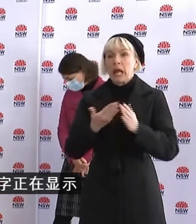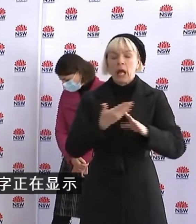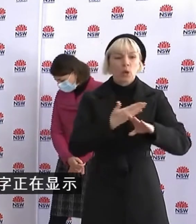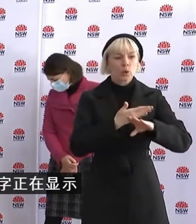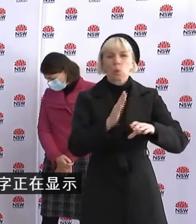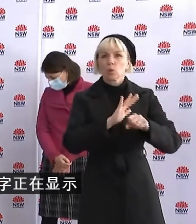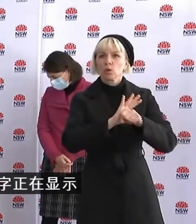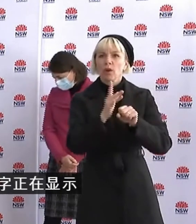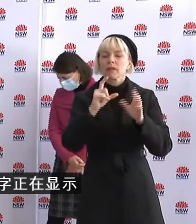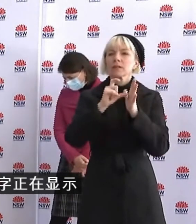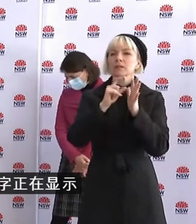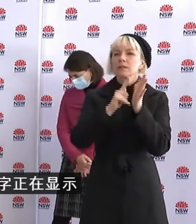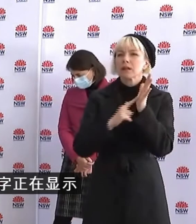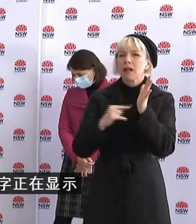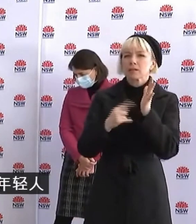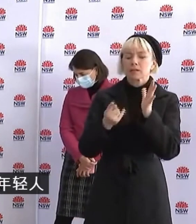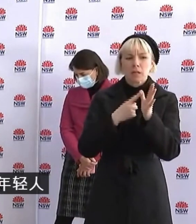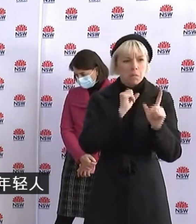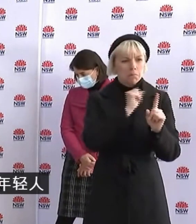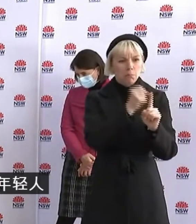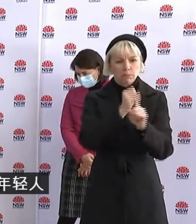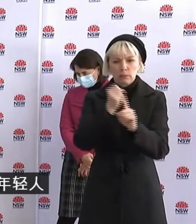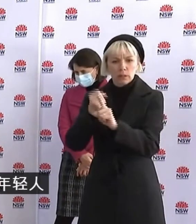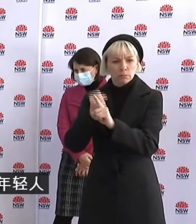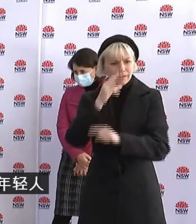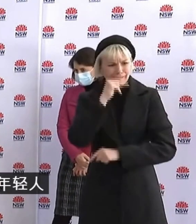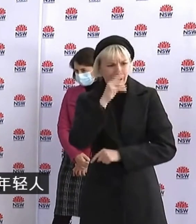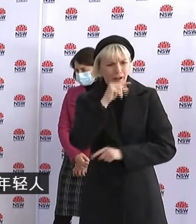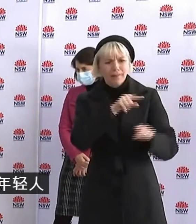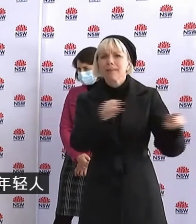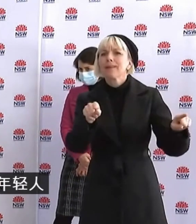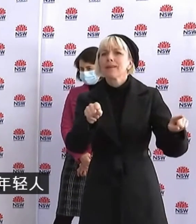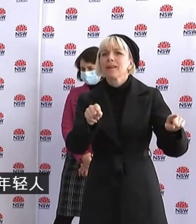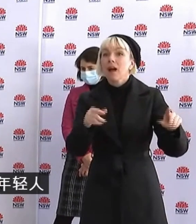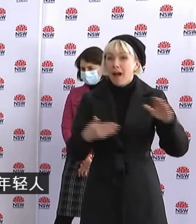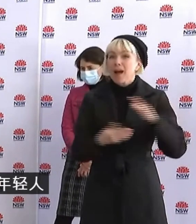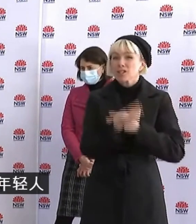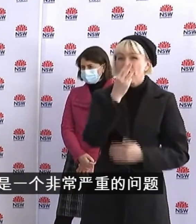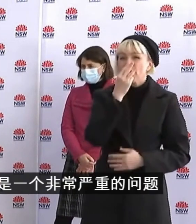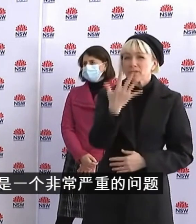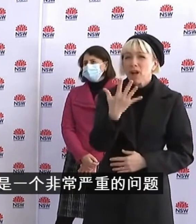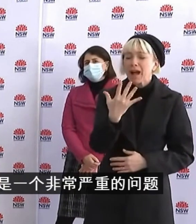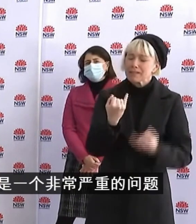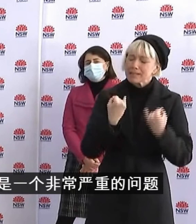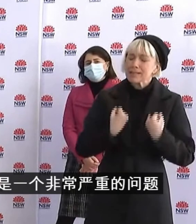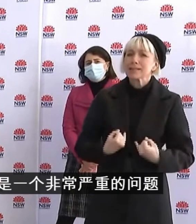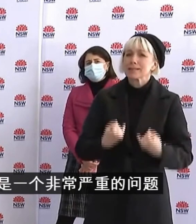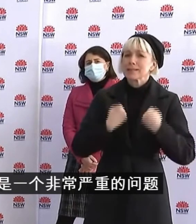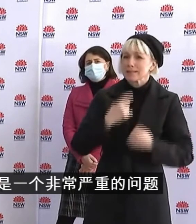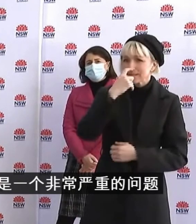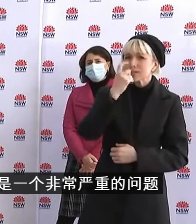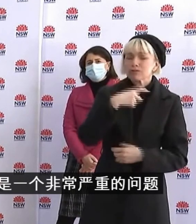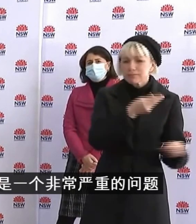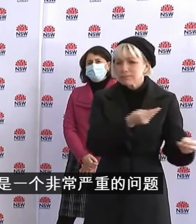virus in the sense that I think the current numbers are showing about almost 60% are young people under the age of 35. We've got young people in